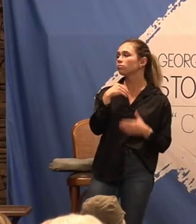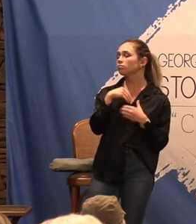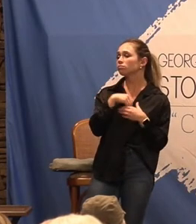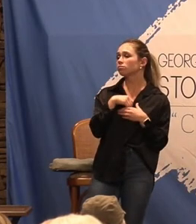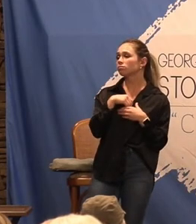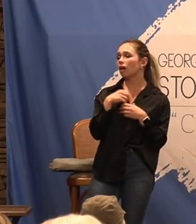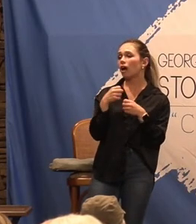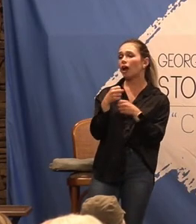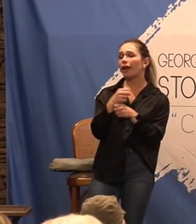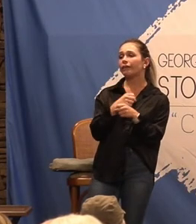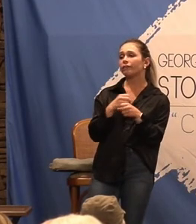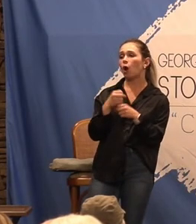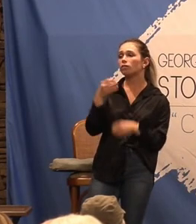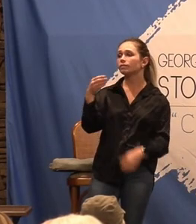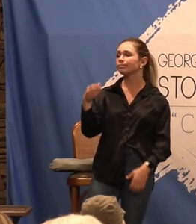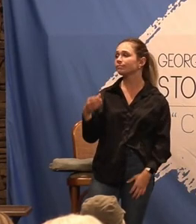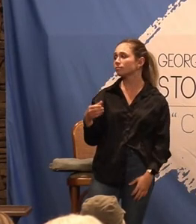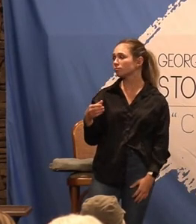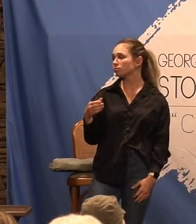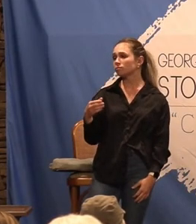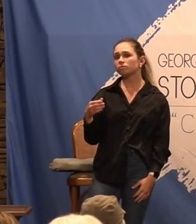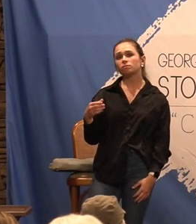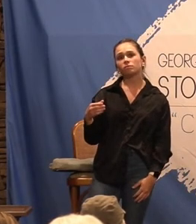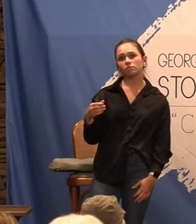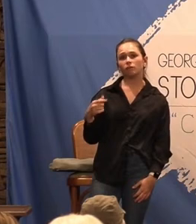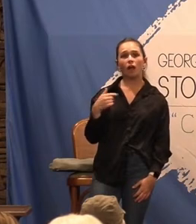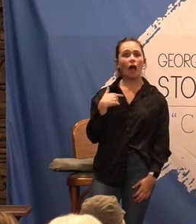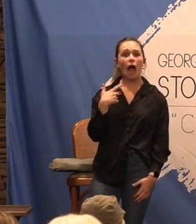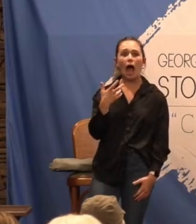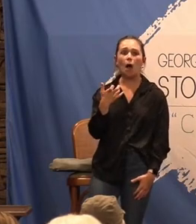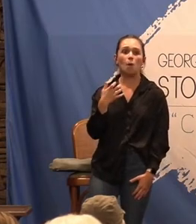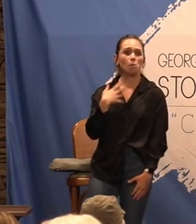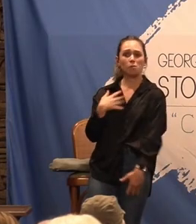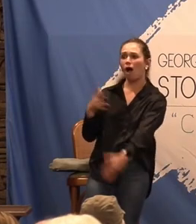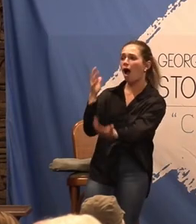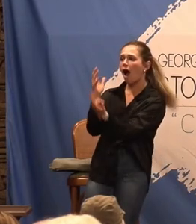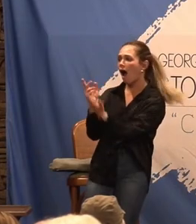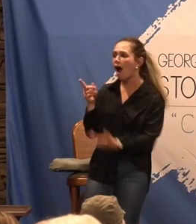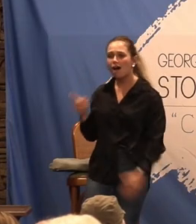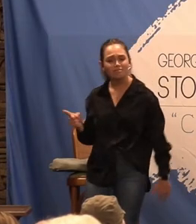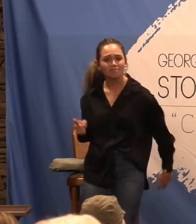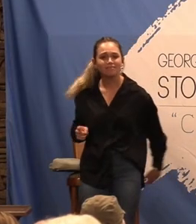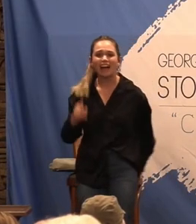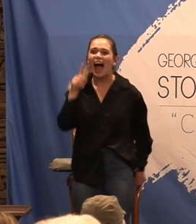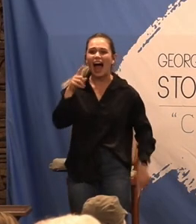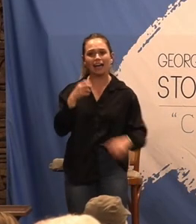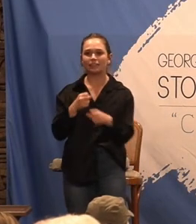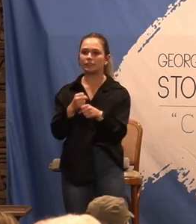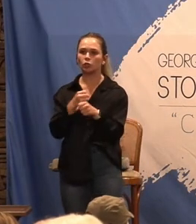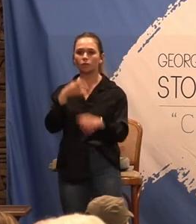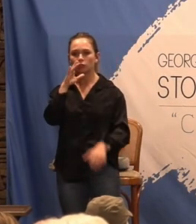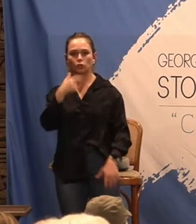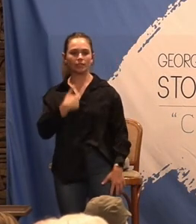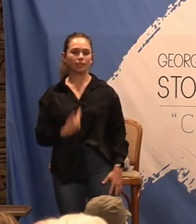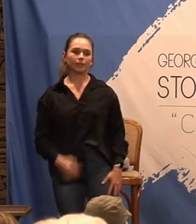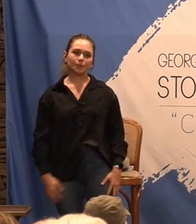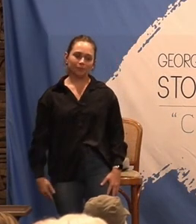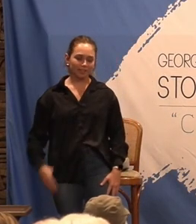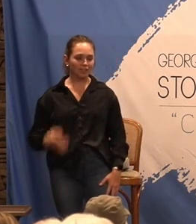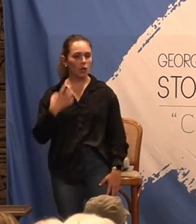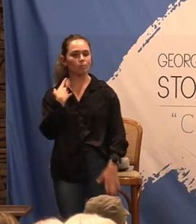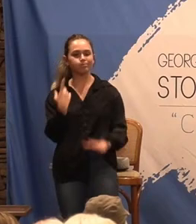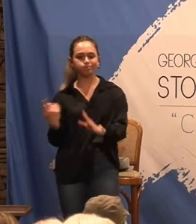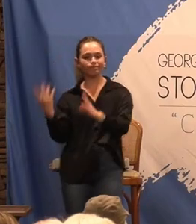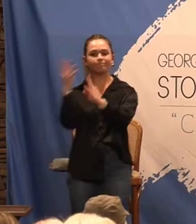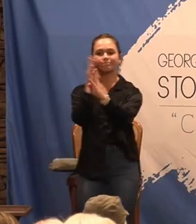a coffee drink in front of them. And I want to be like one of those people. I need a coffee drink. So I get in